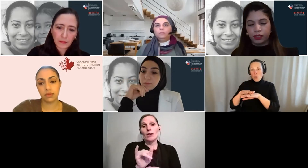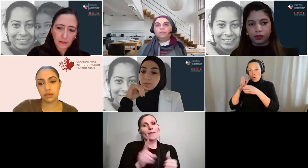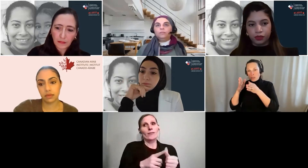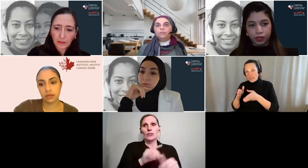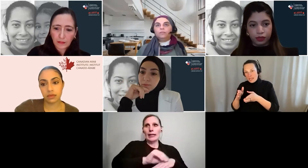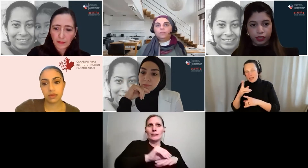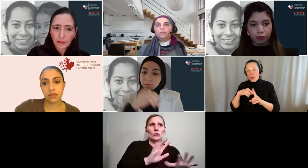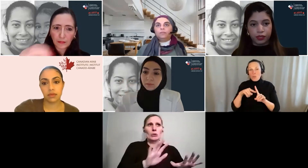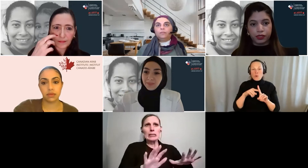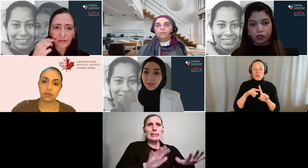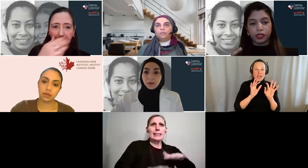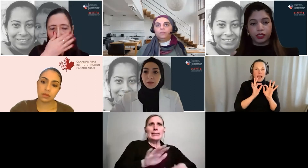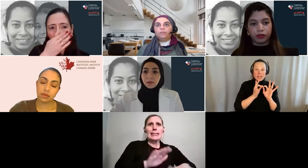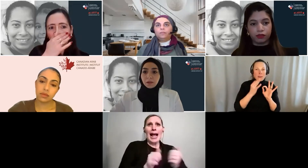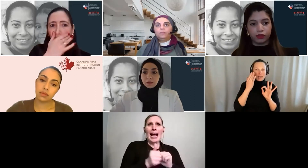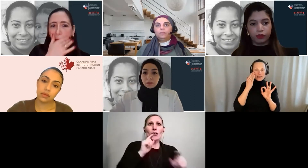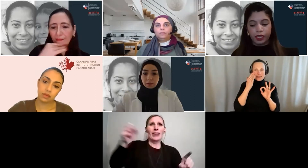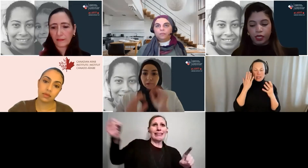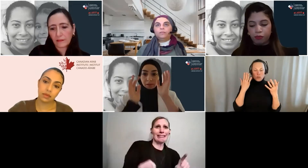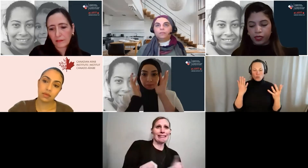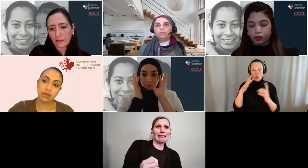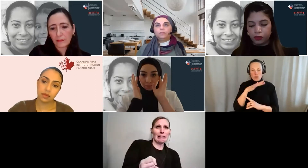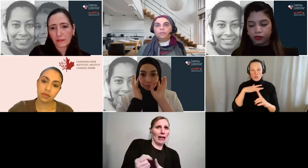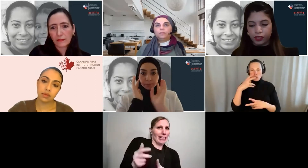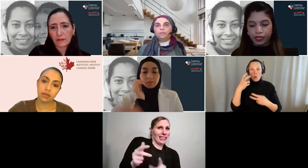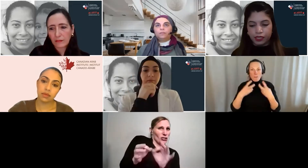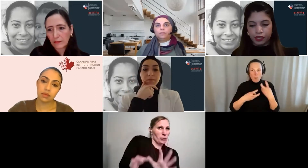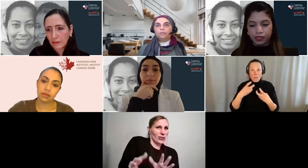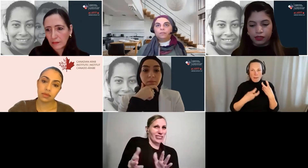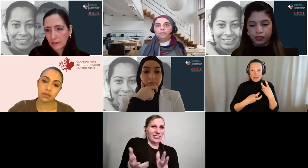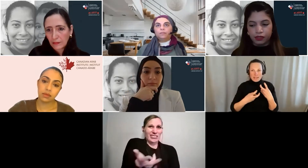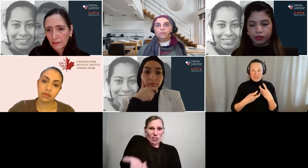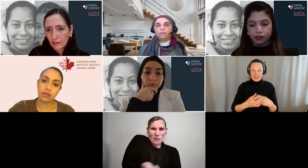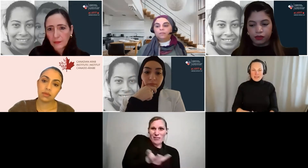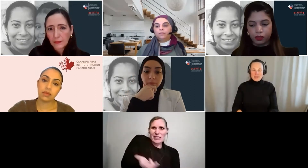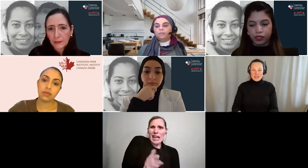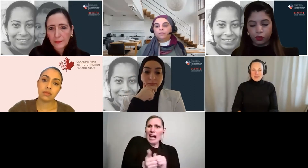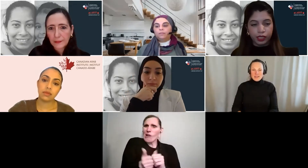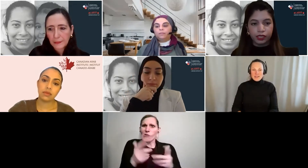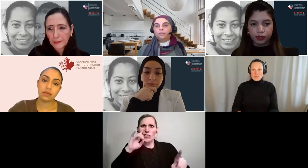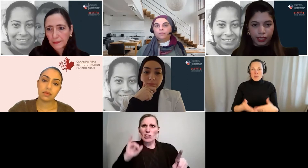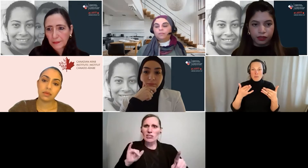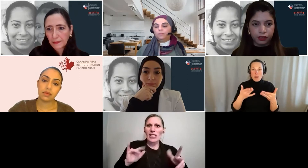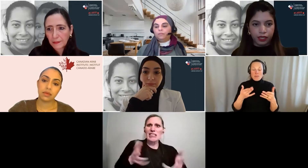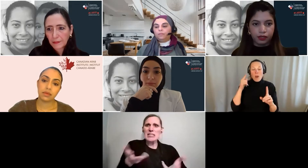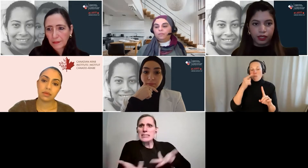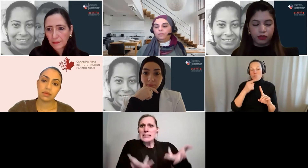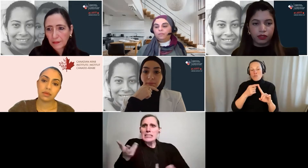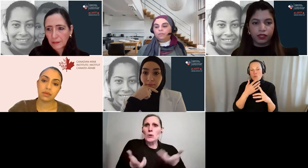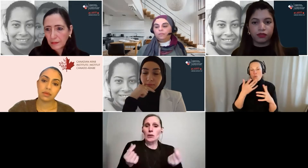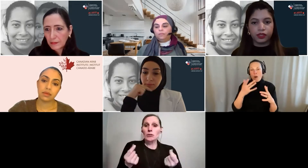we introduce a third person, especially on the phone. But we've realized that it's working together,